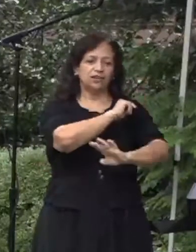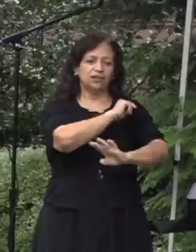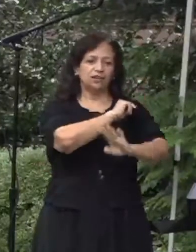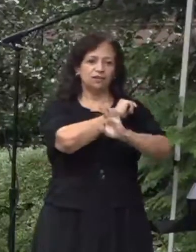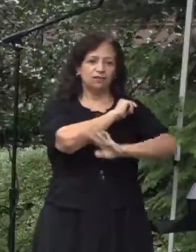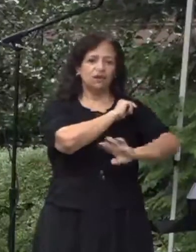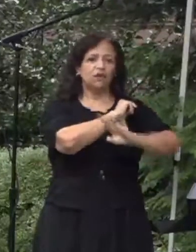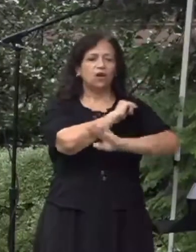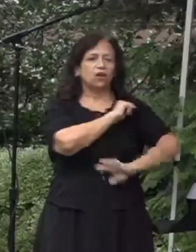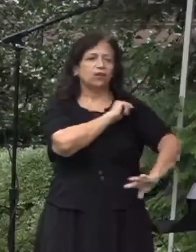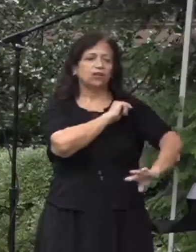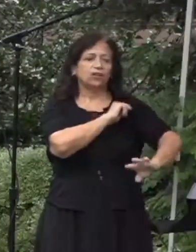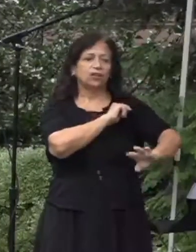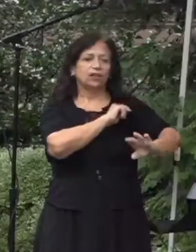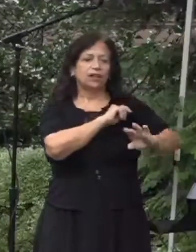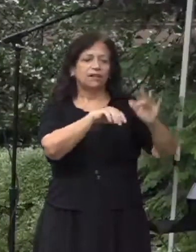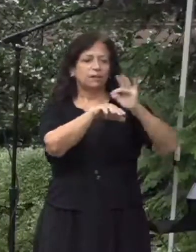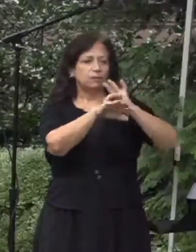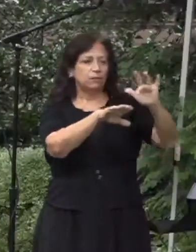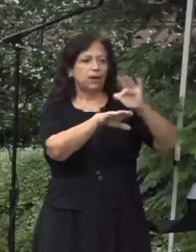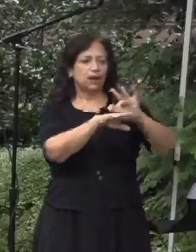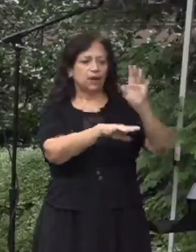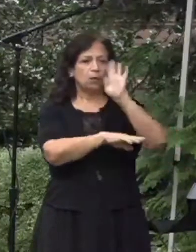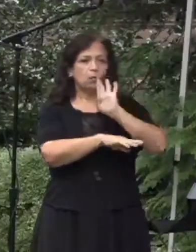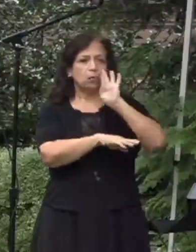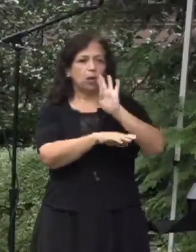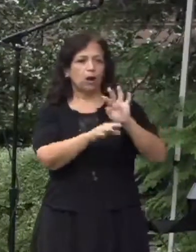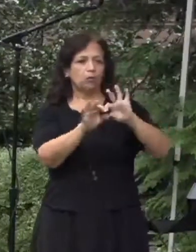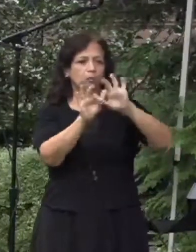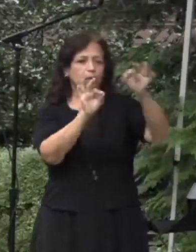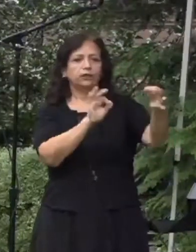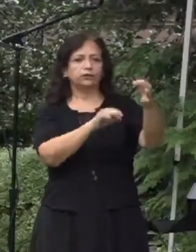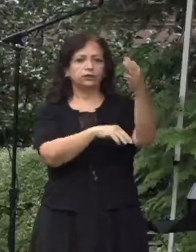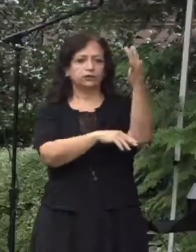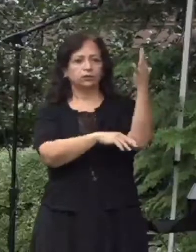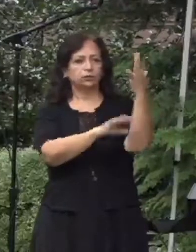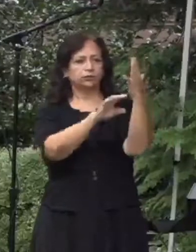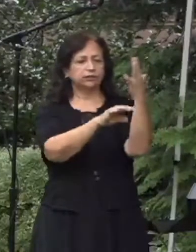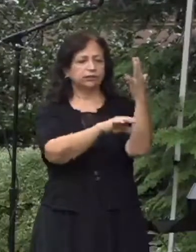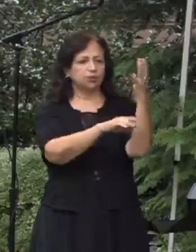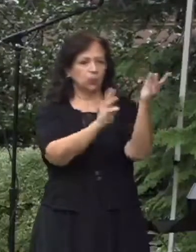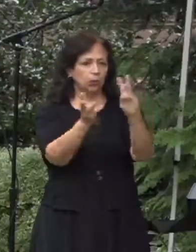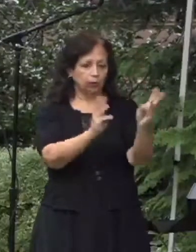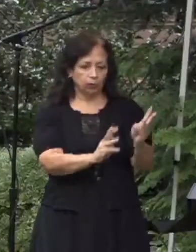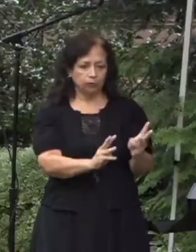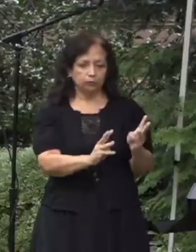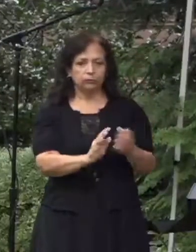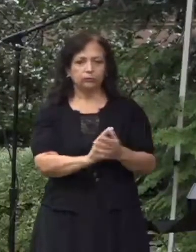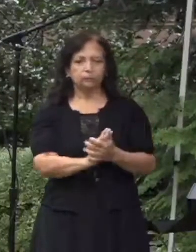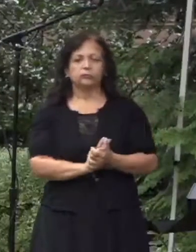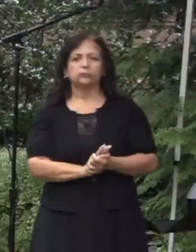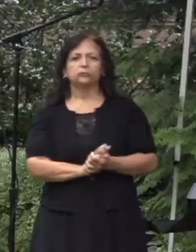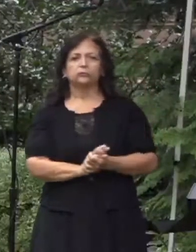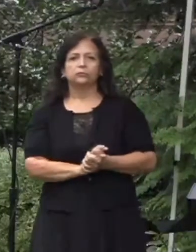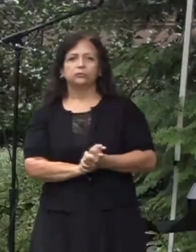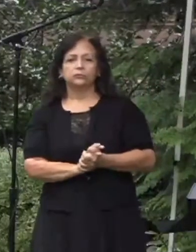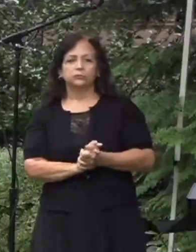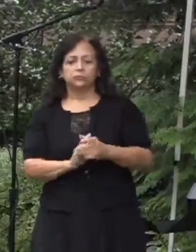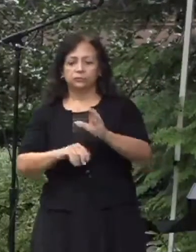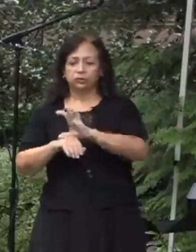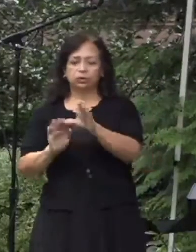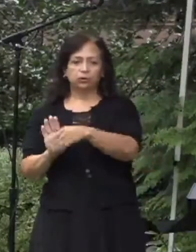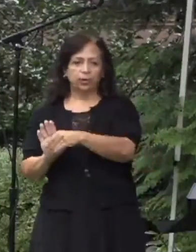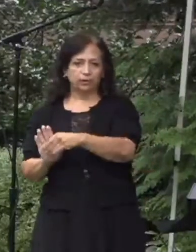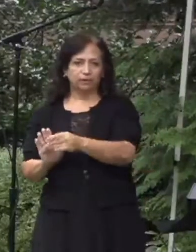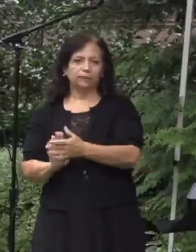fall, and the bare brown branches of winter. Now, about